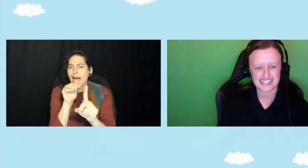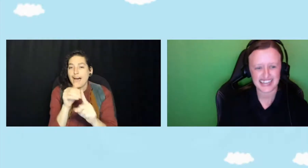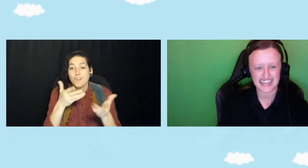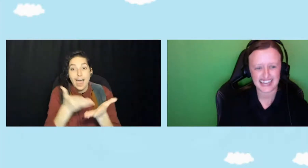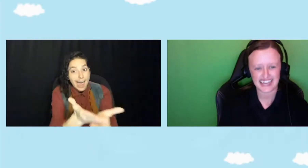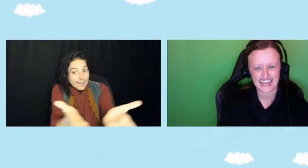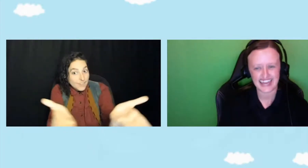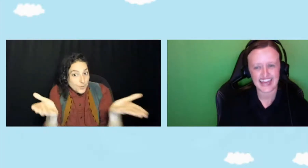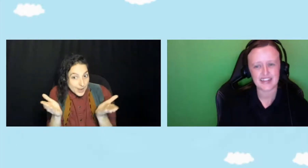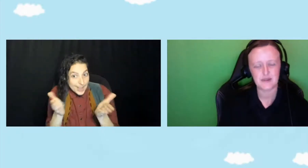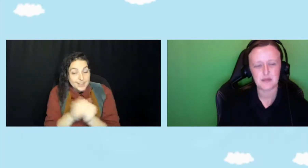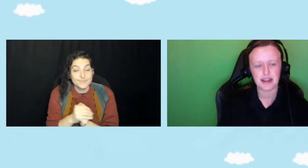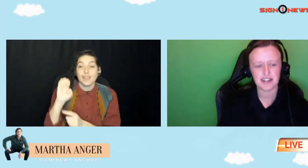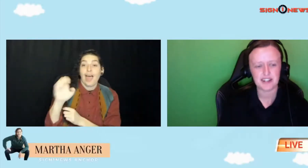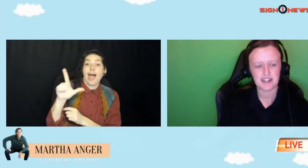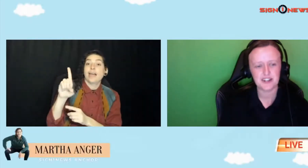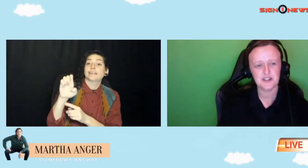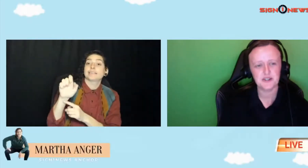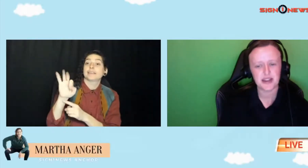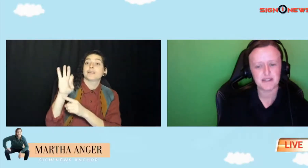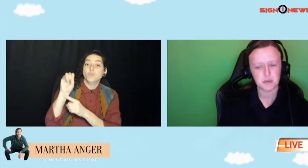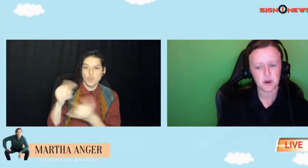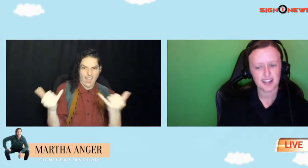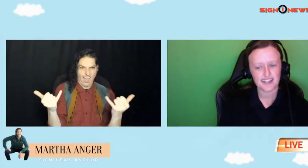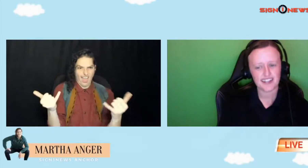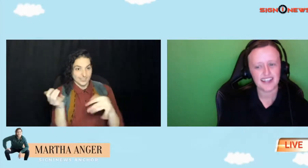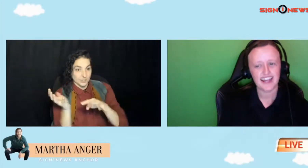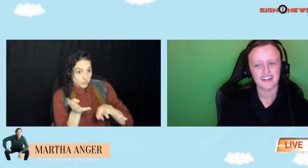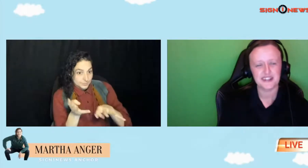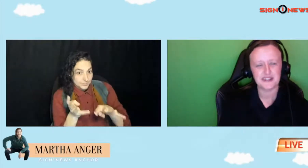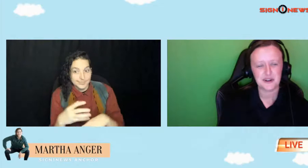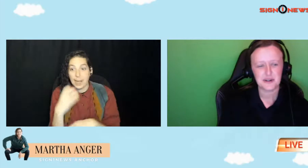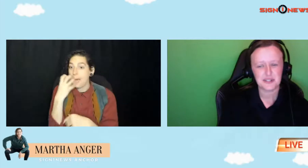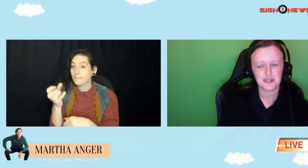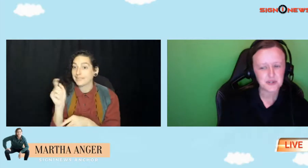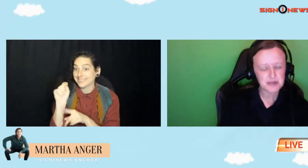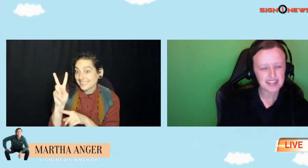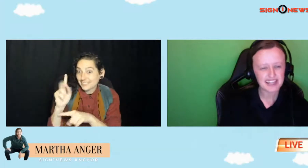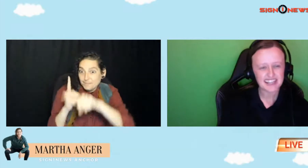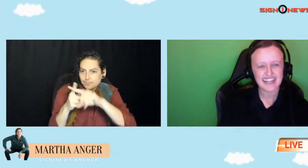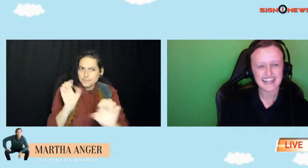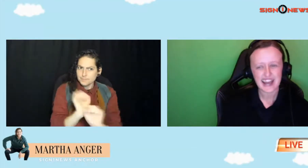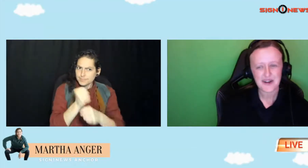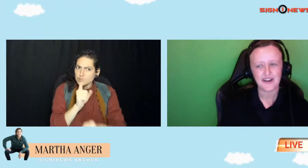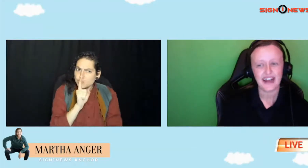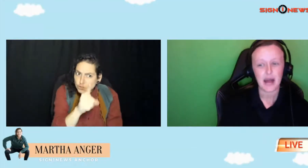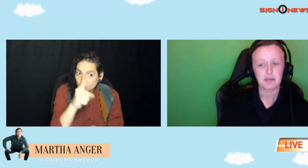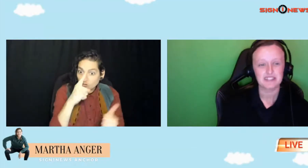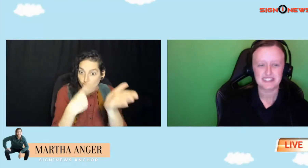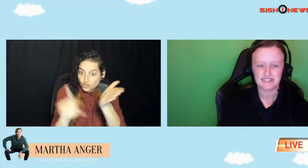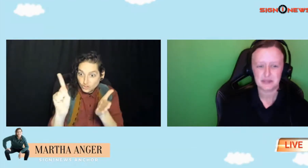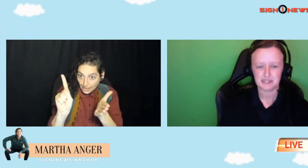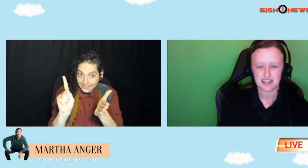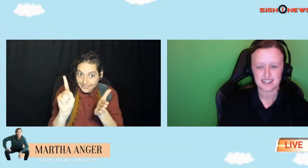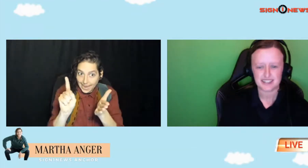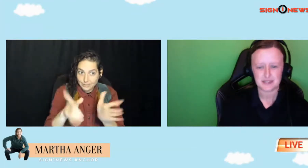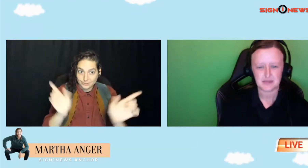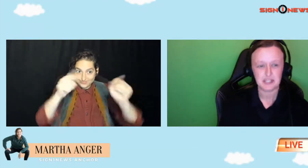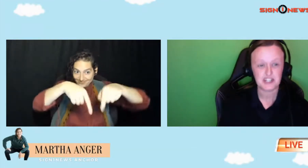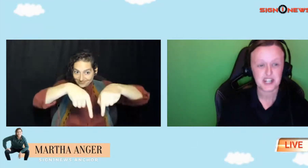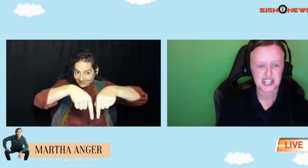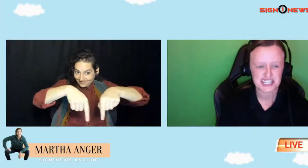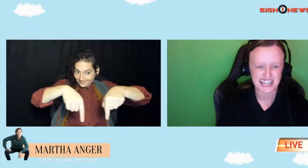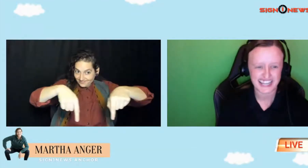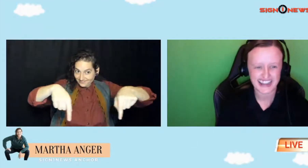us today. And a reminder to everyone, Elodefo is streaming now on Apple TV+.